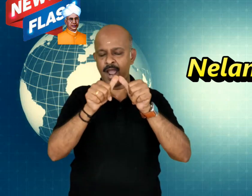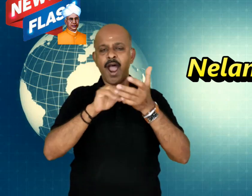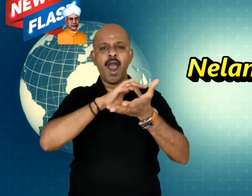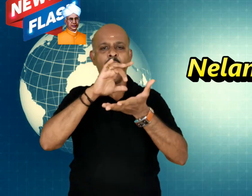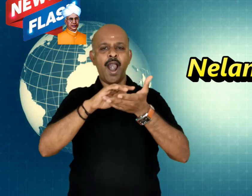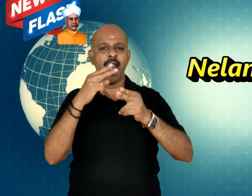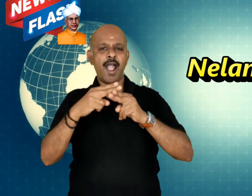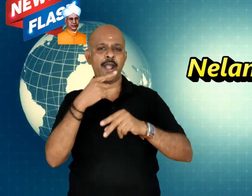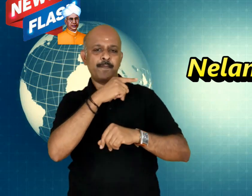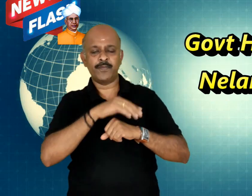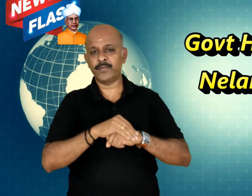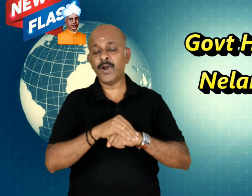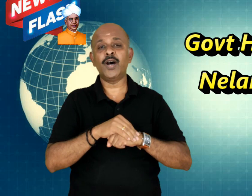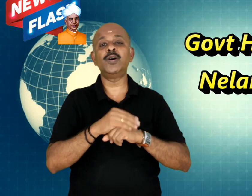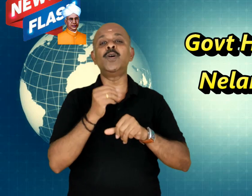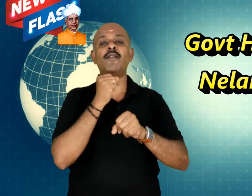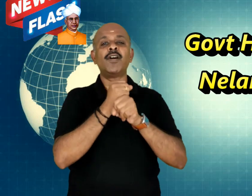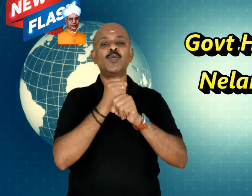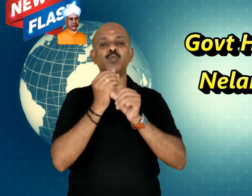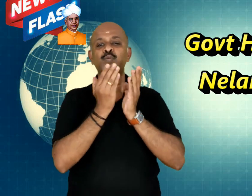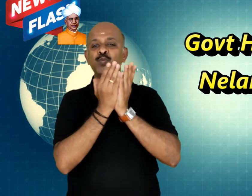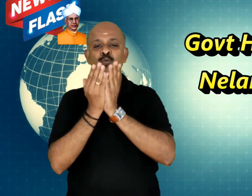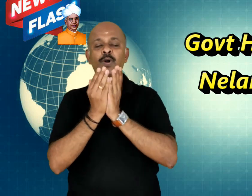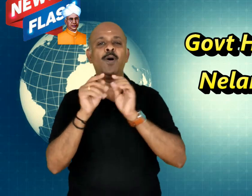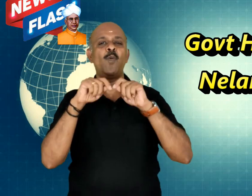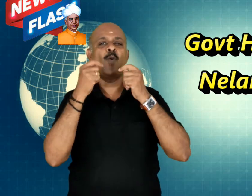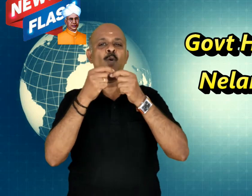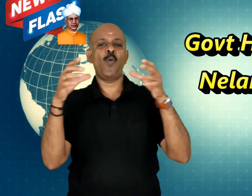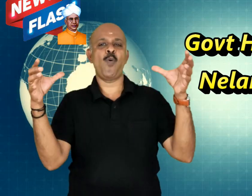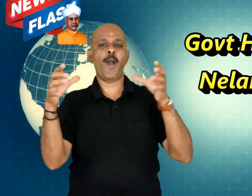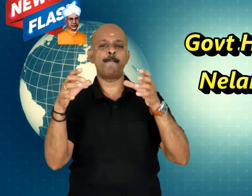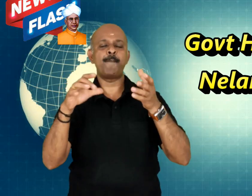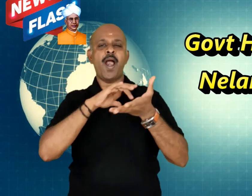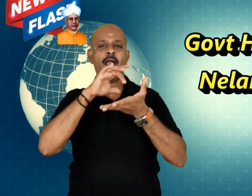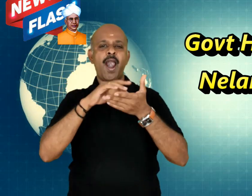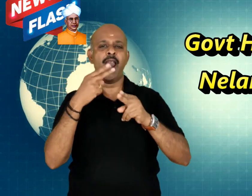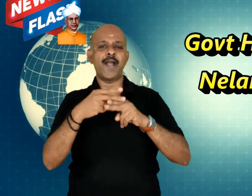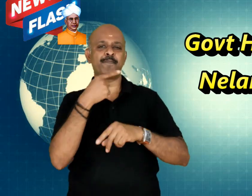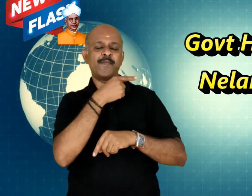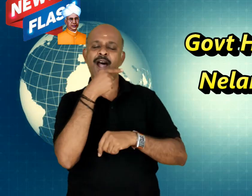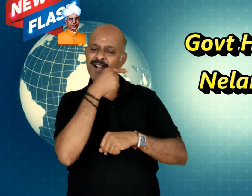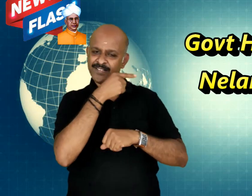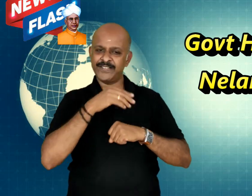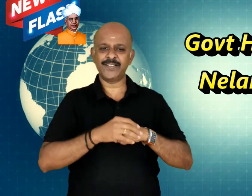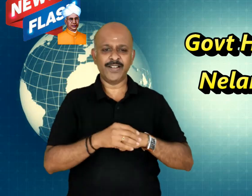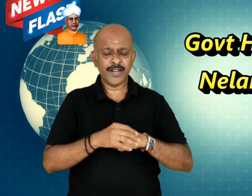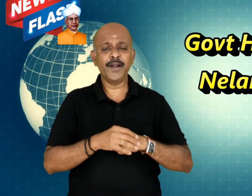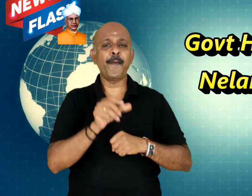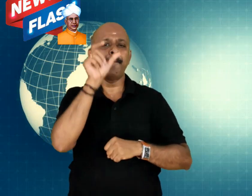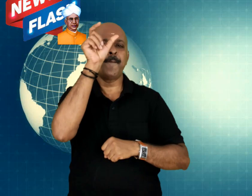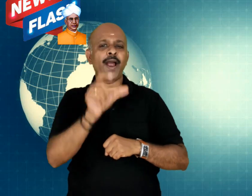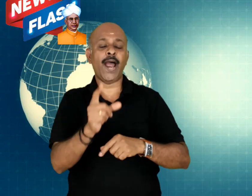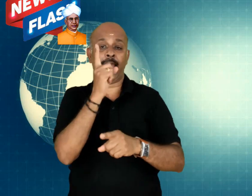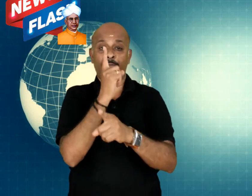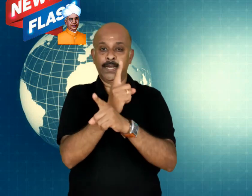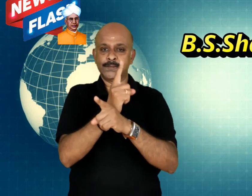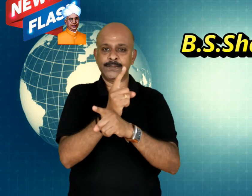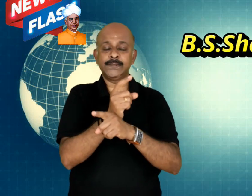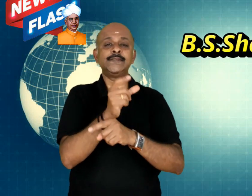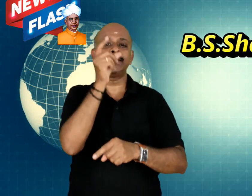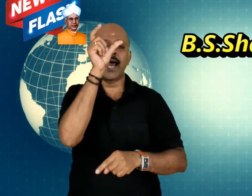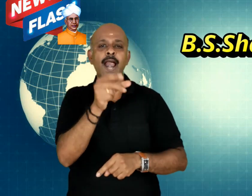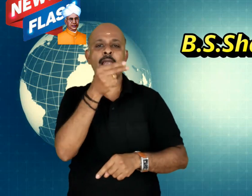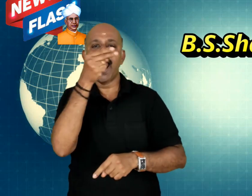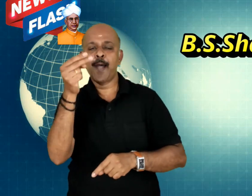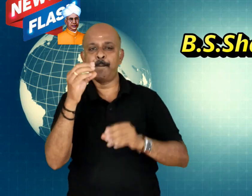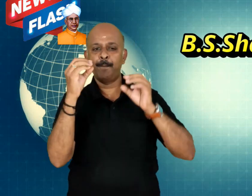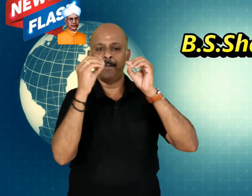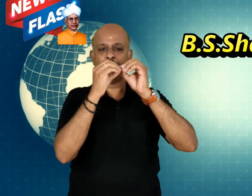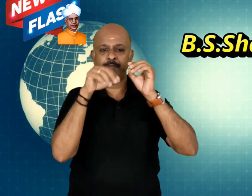B